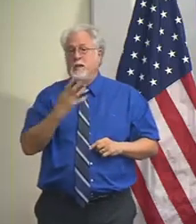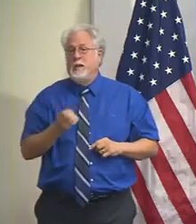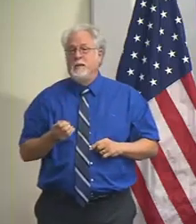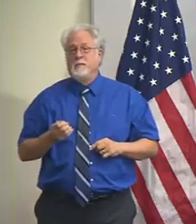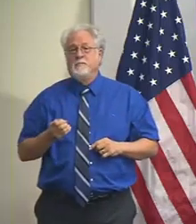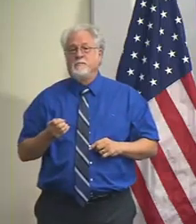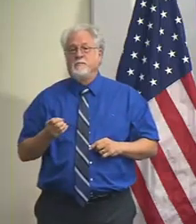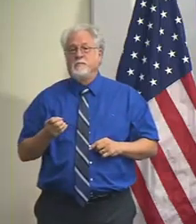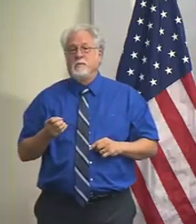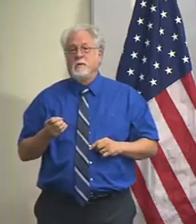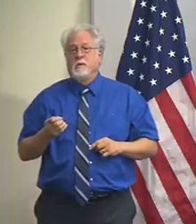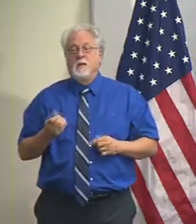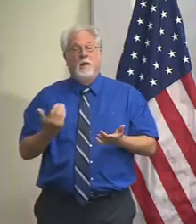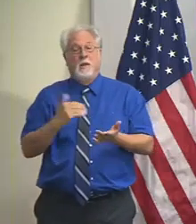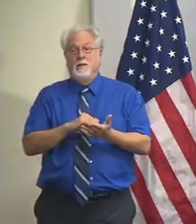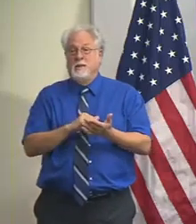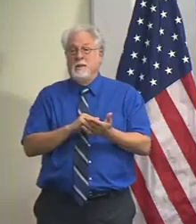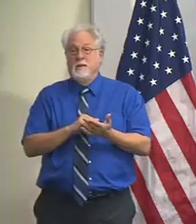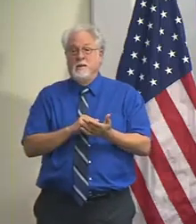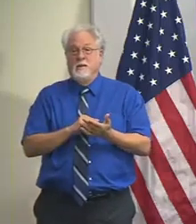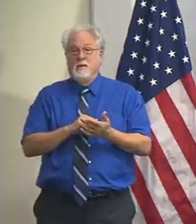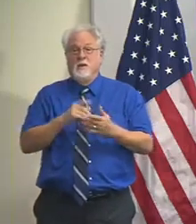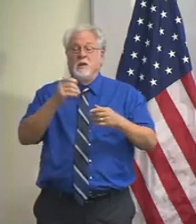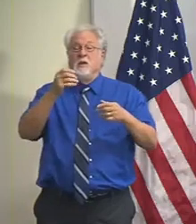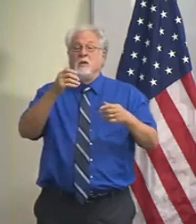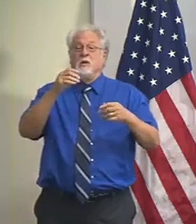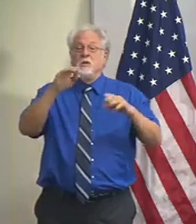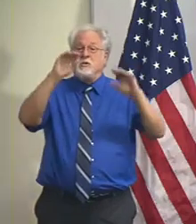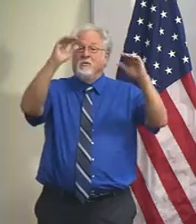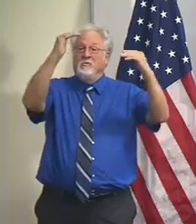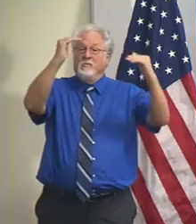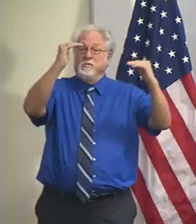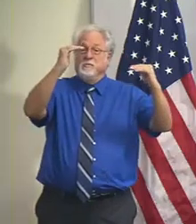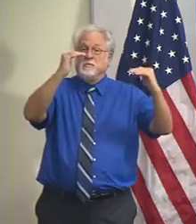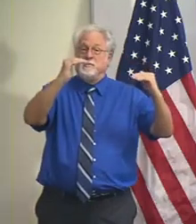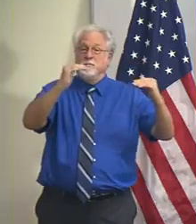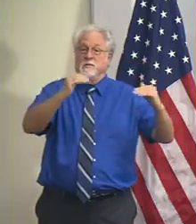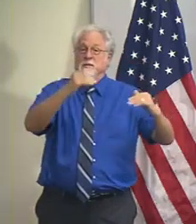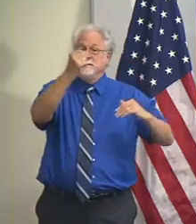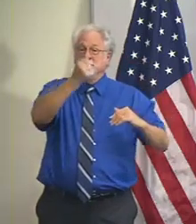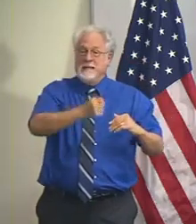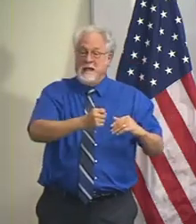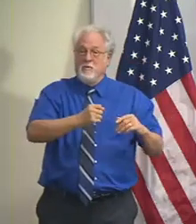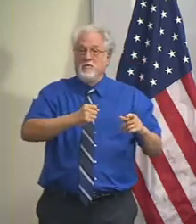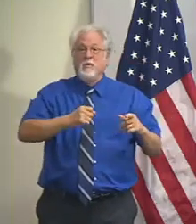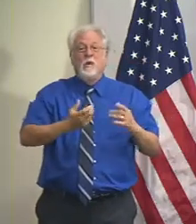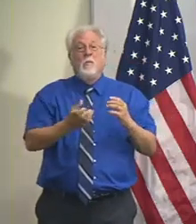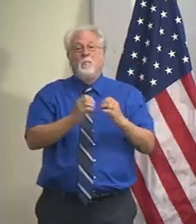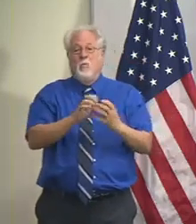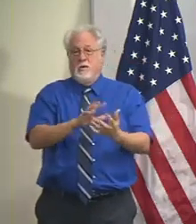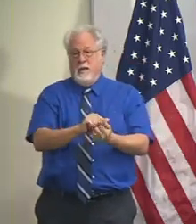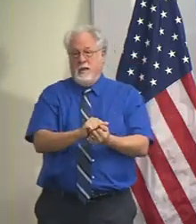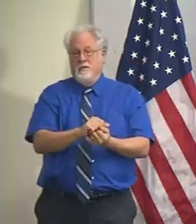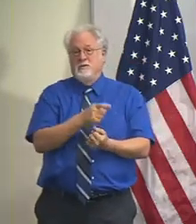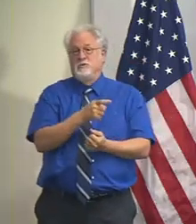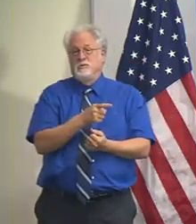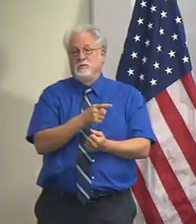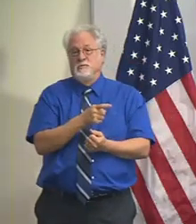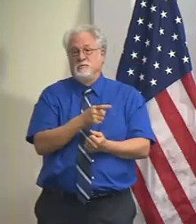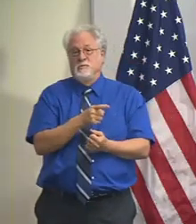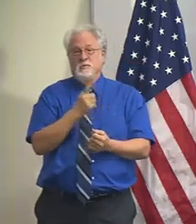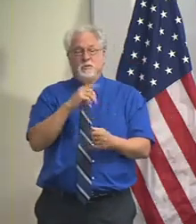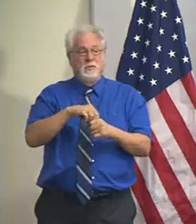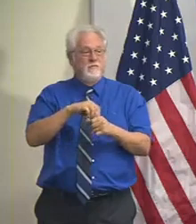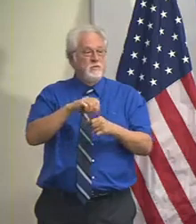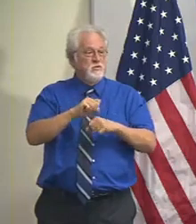And again, as you move further south along the track of the hurricane, the more damage there is to the infrastructure.